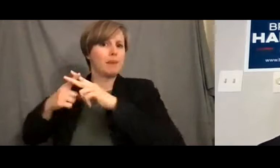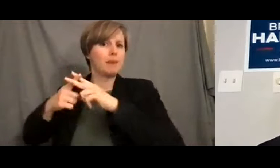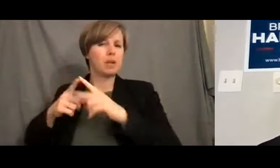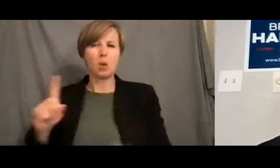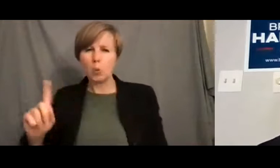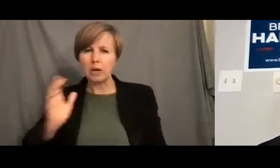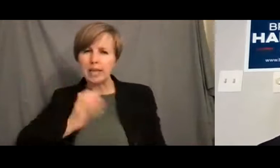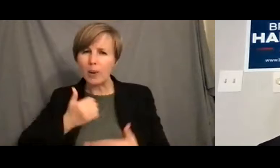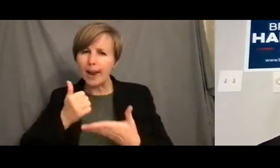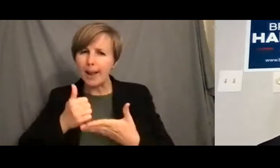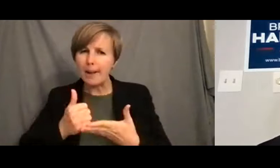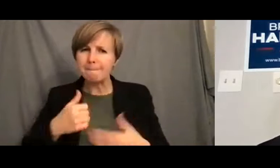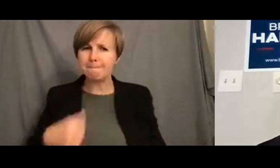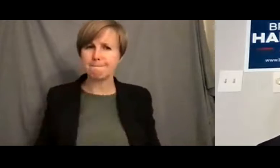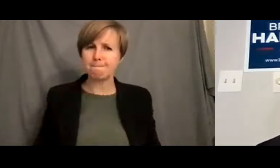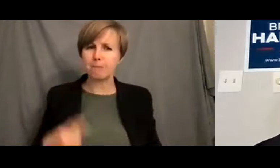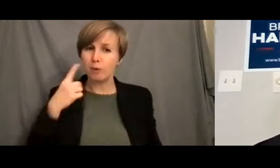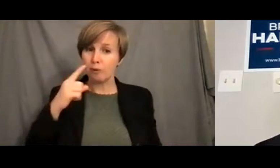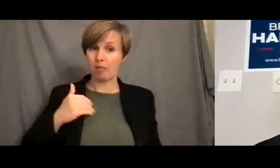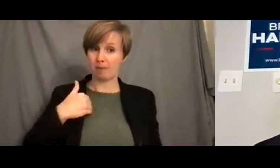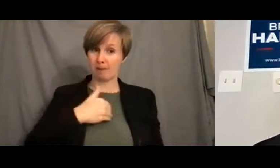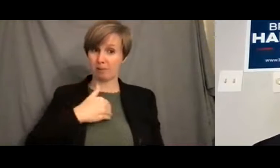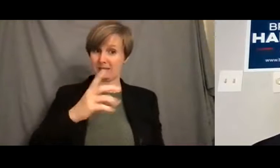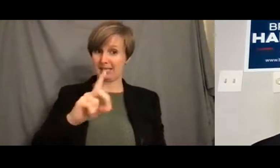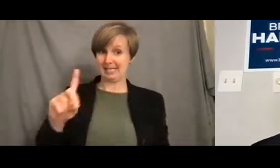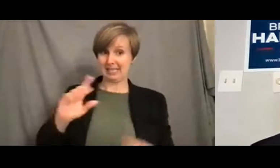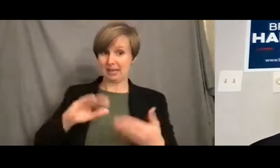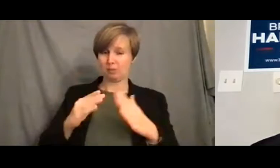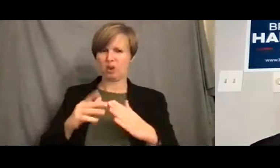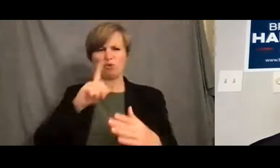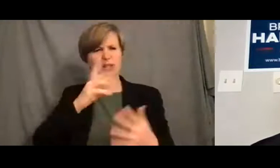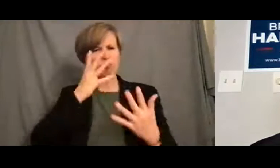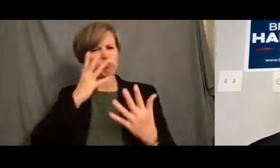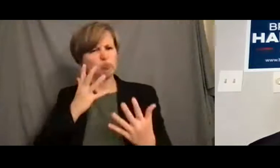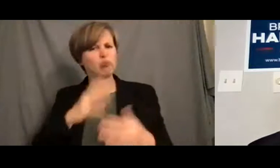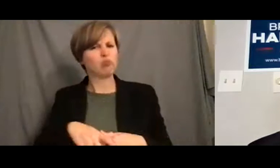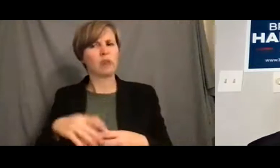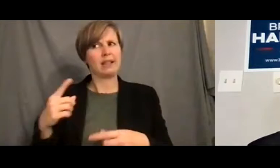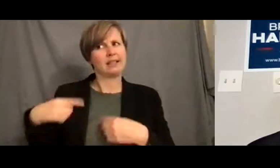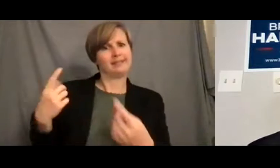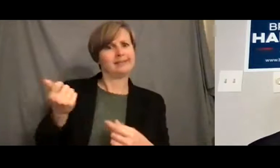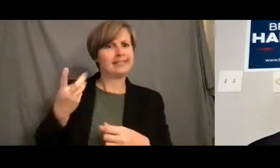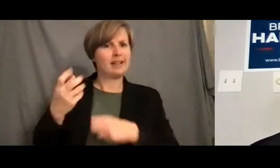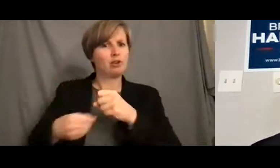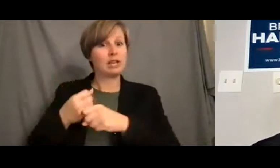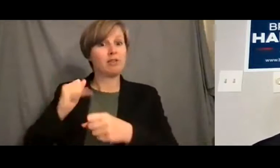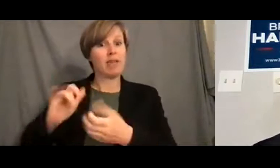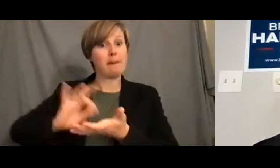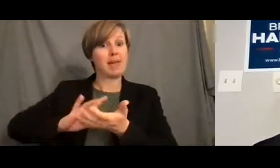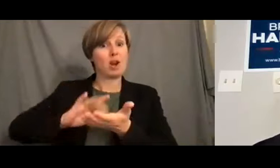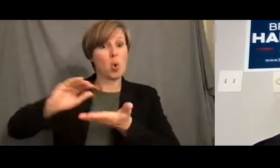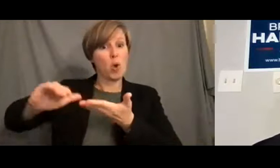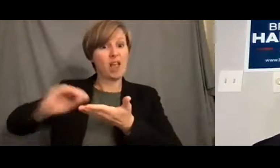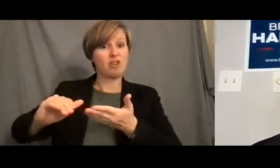help for the members of the DD community? It's a shame that in the last several years, the medical waivers have doubled